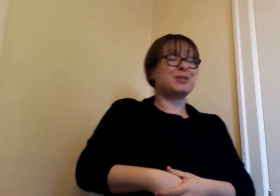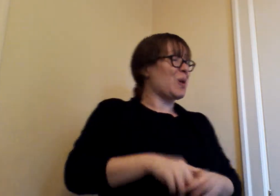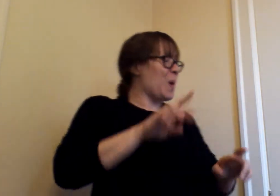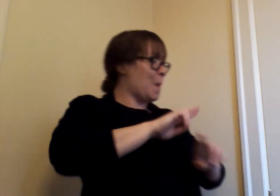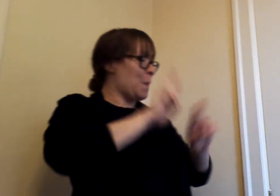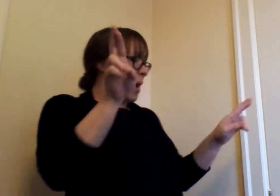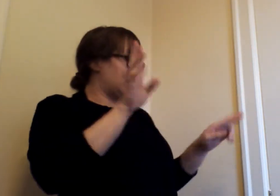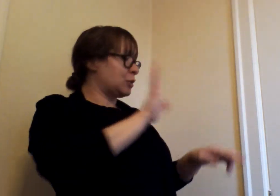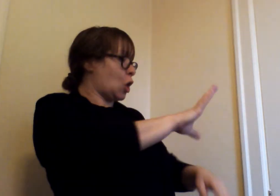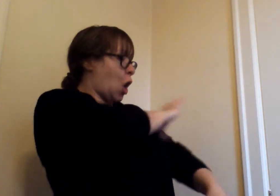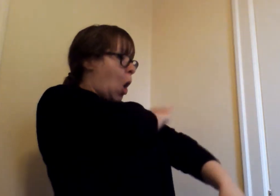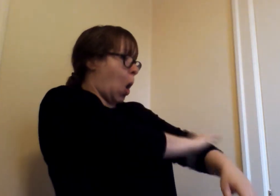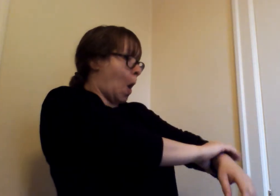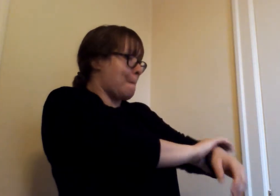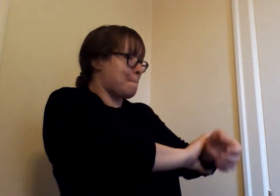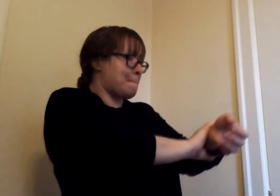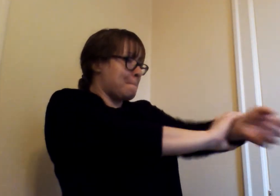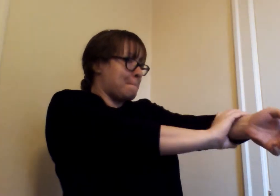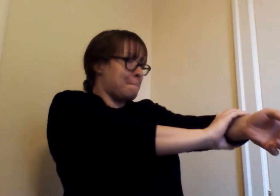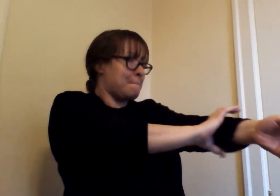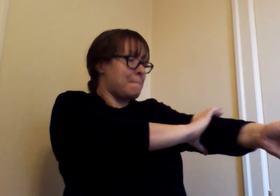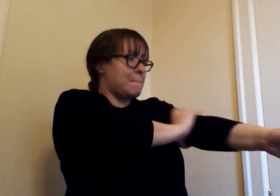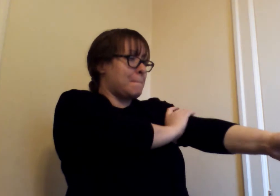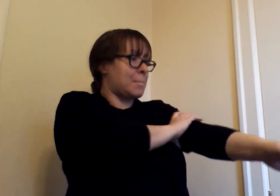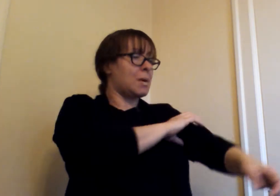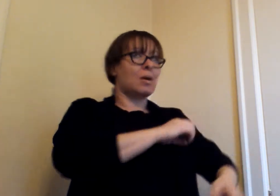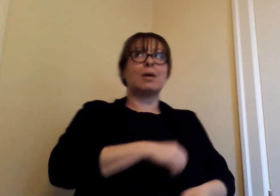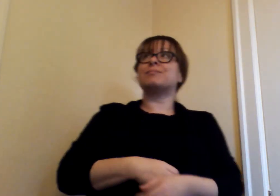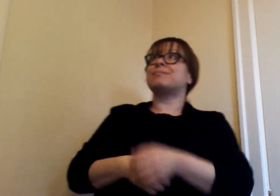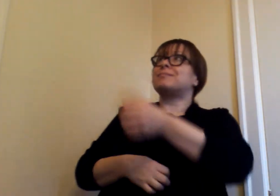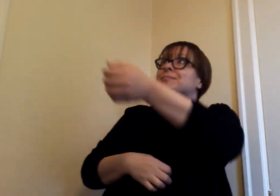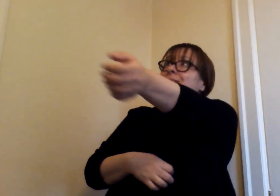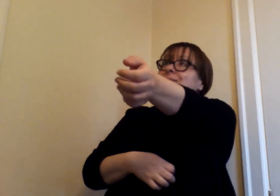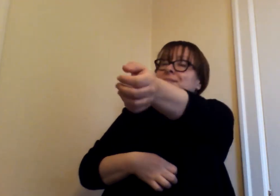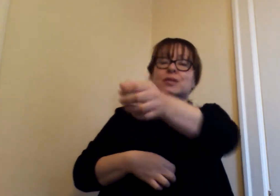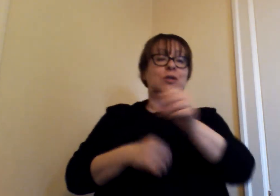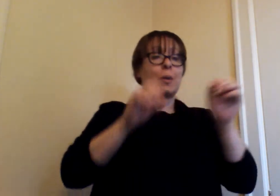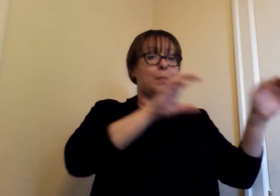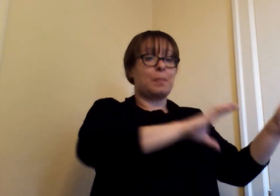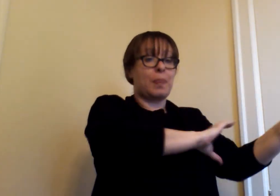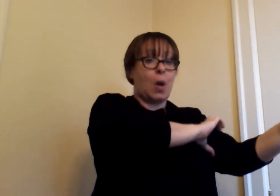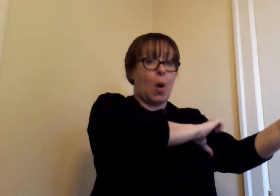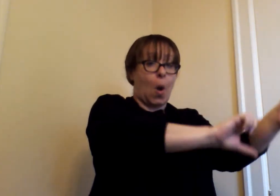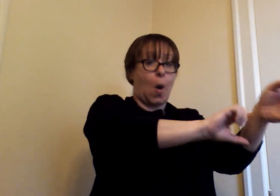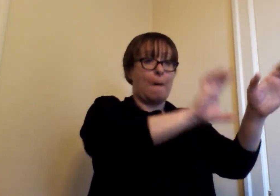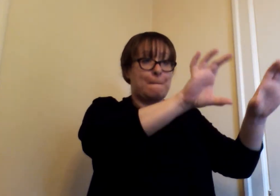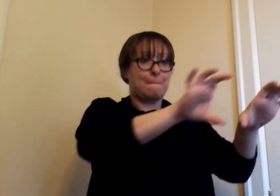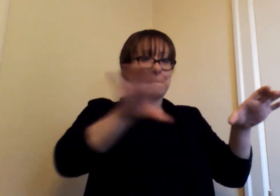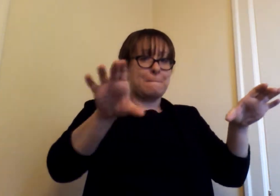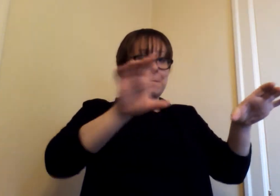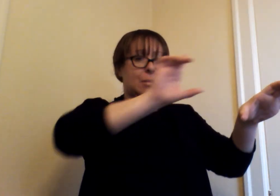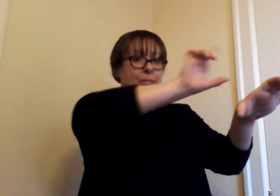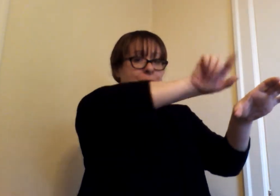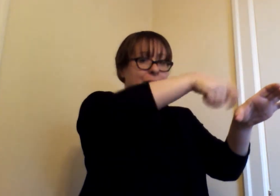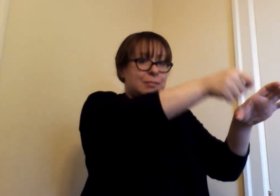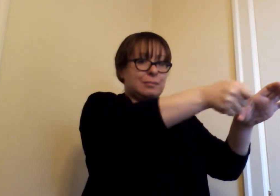It'll just take a moment while I apply the tourniquet. Applying a tourniquet slows the flow of blood in the veins and increases venous filling,